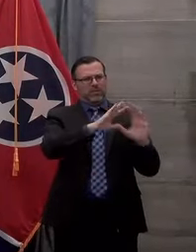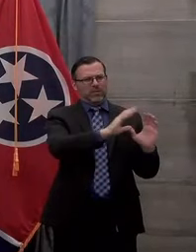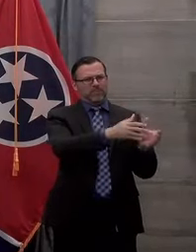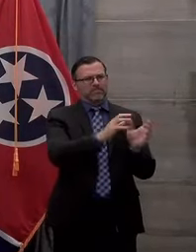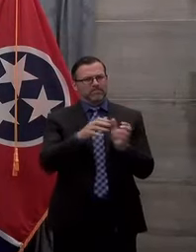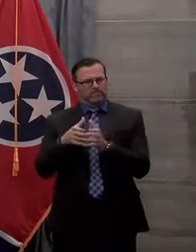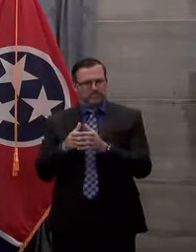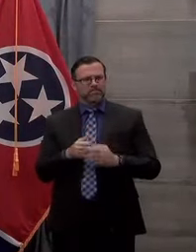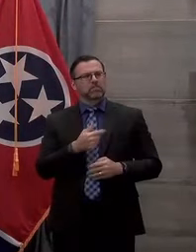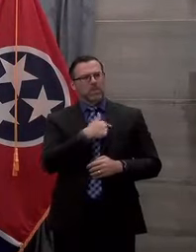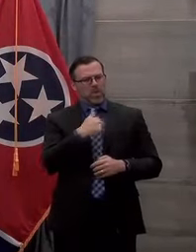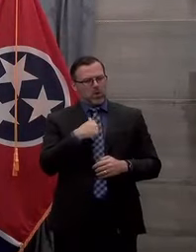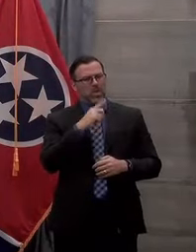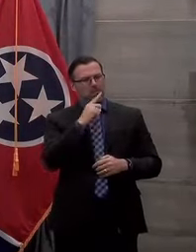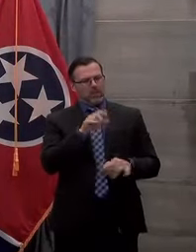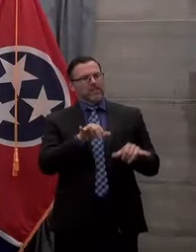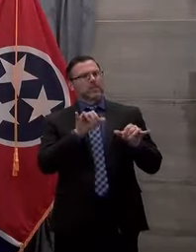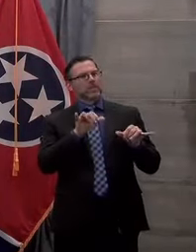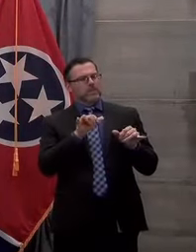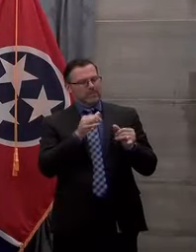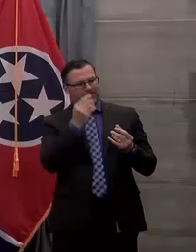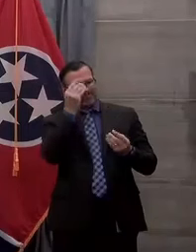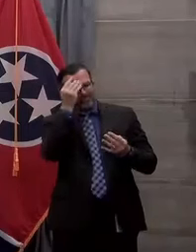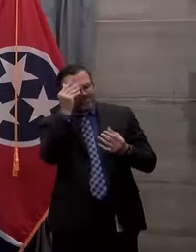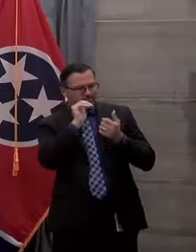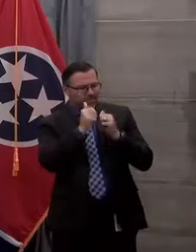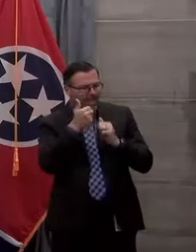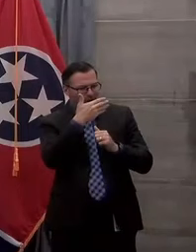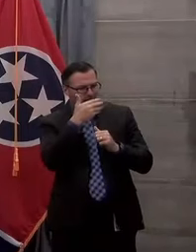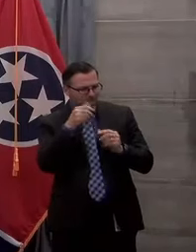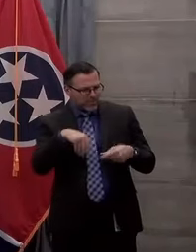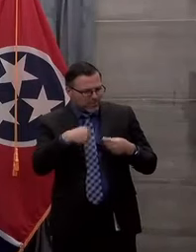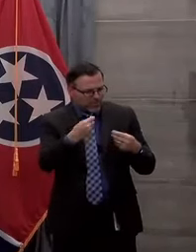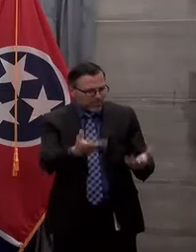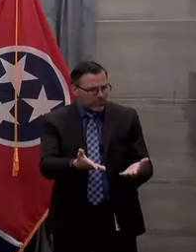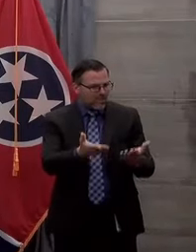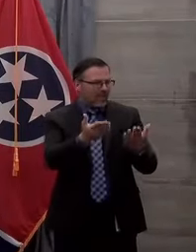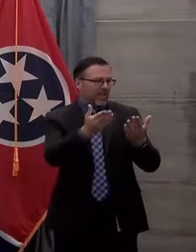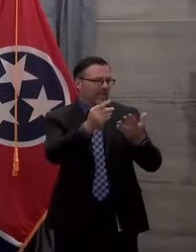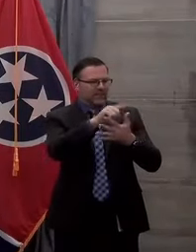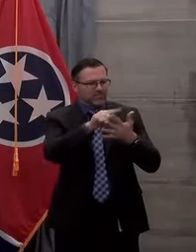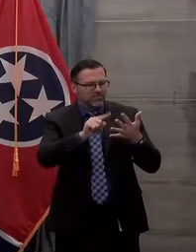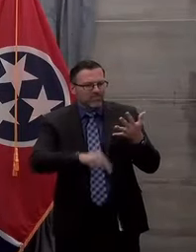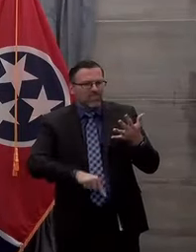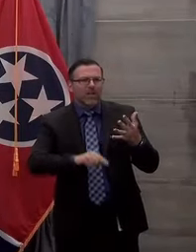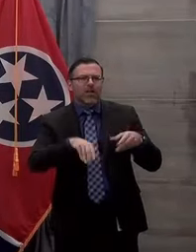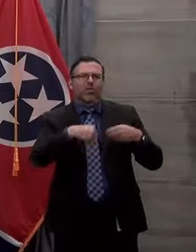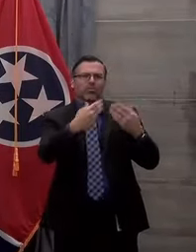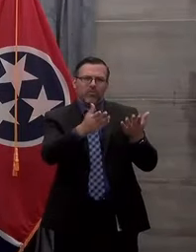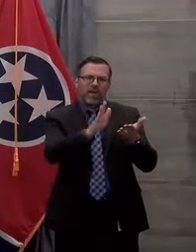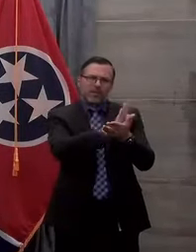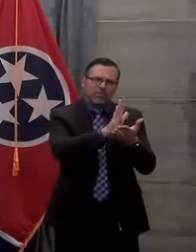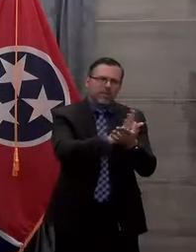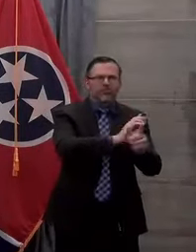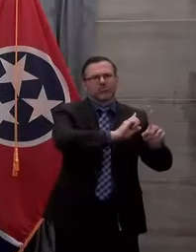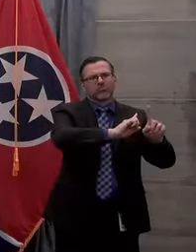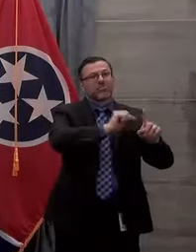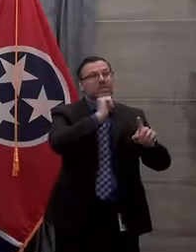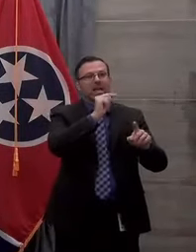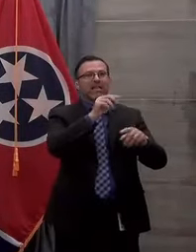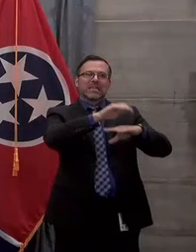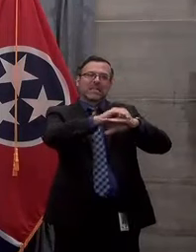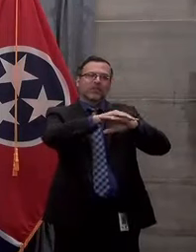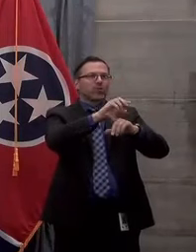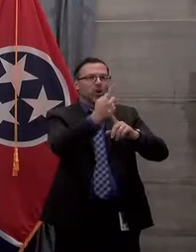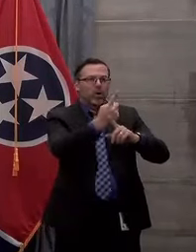our approach to providing materials in our health departments in multiple languages and to engage